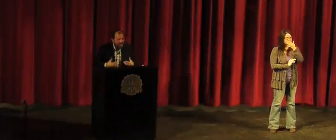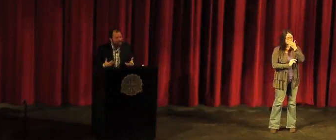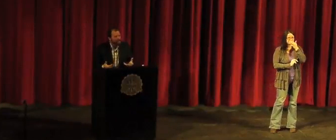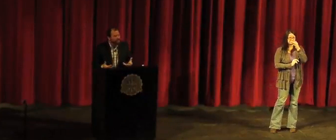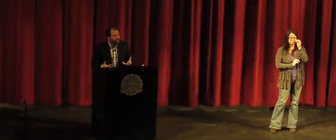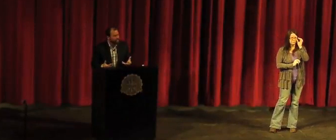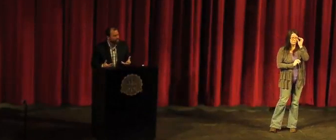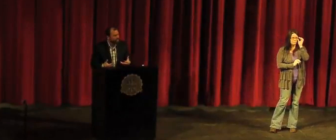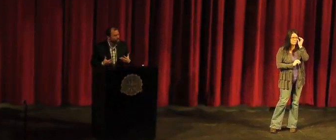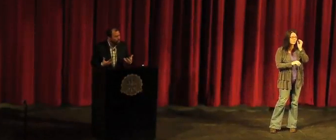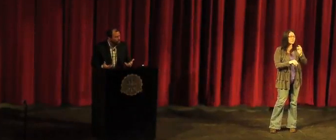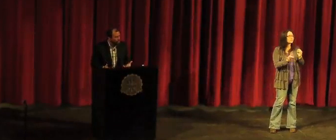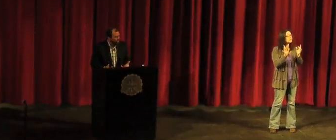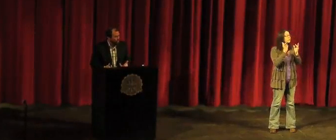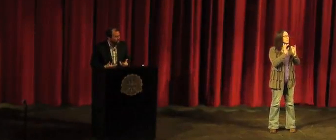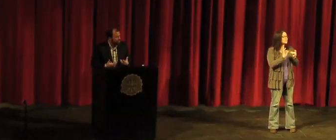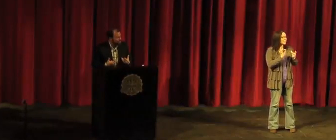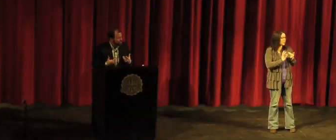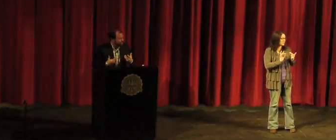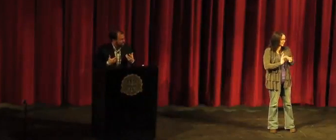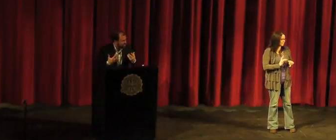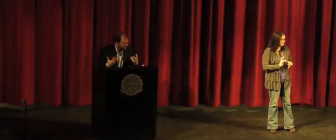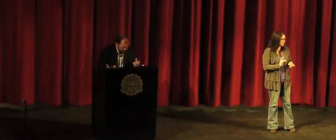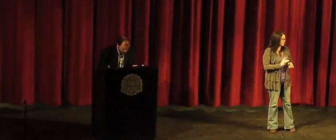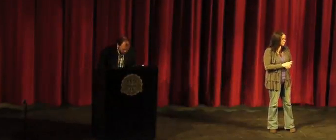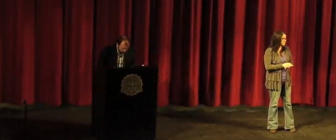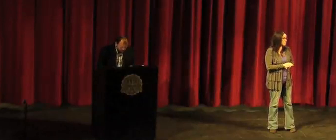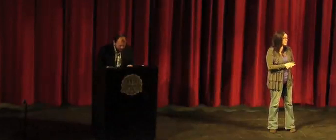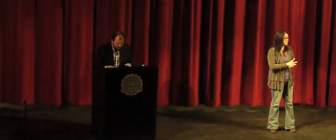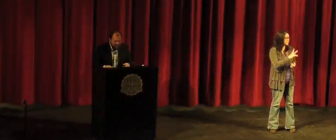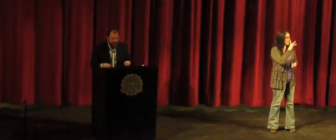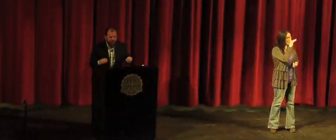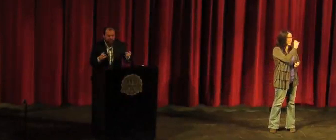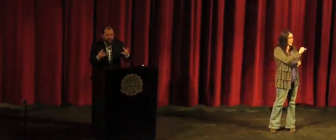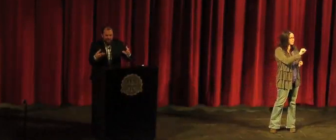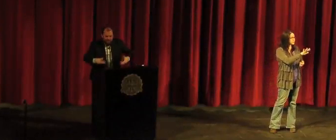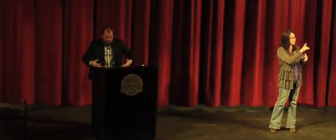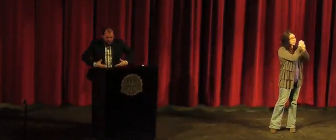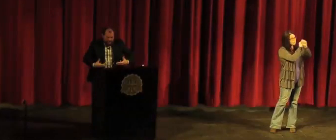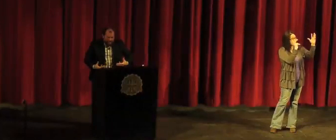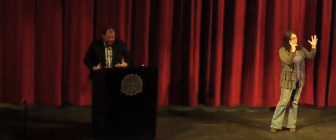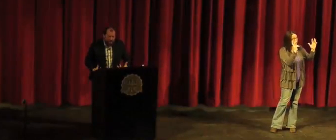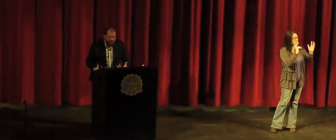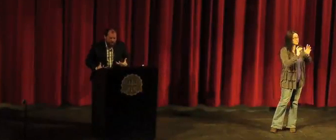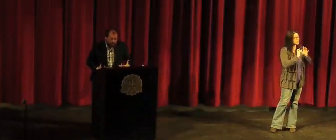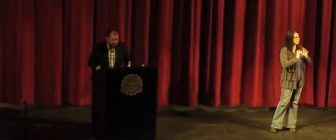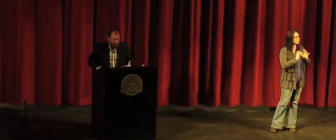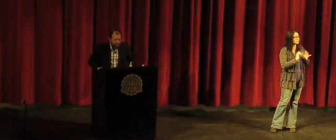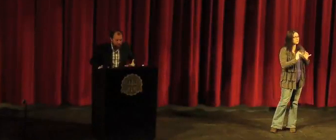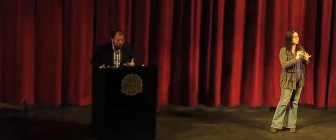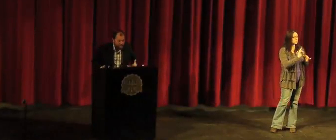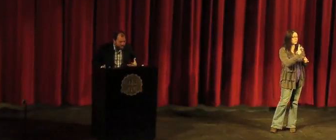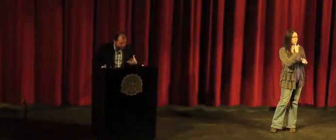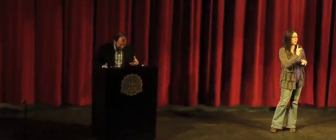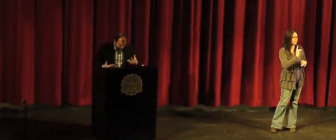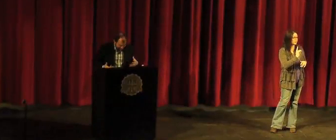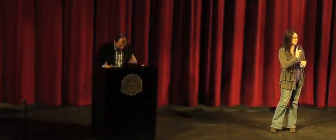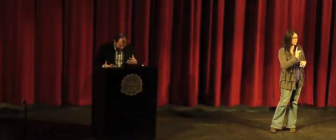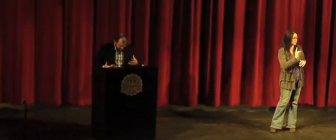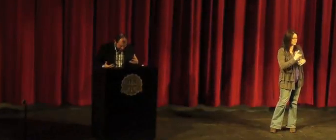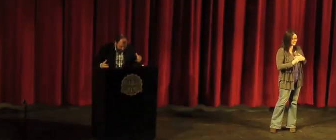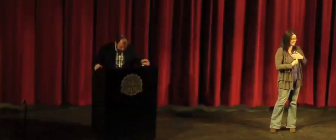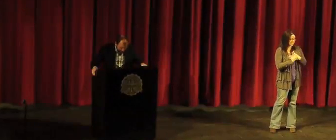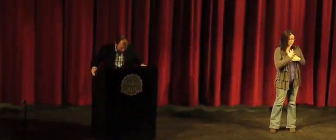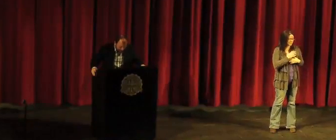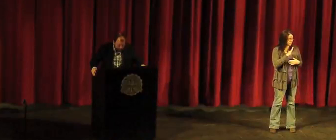So narrative stories that capture our imagination, in a way, tap into our bodiliness,